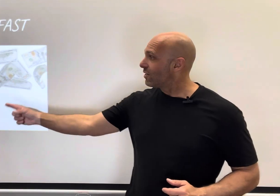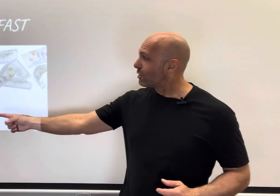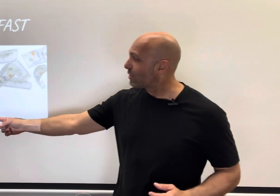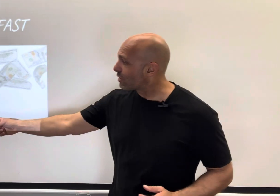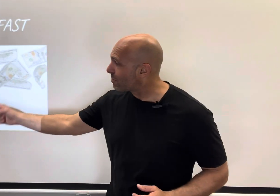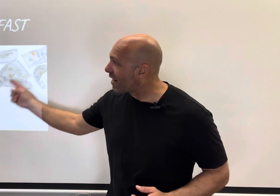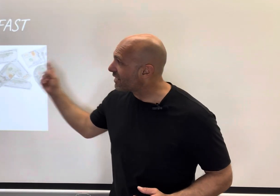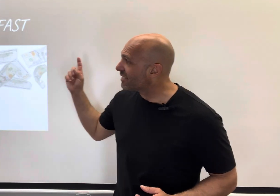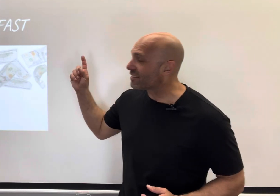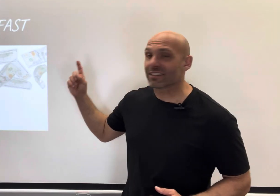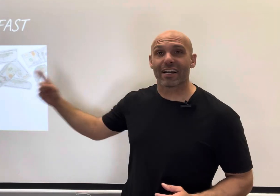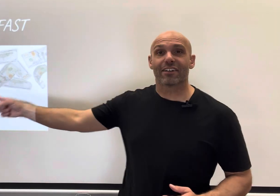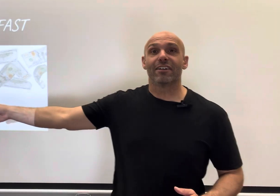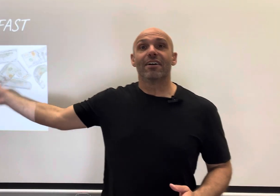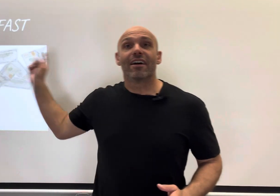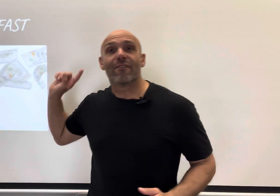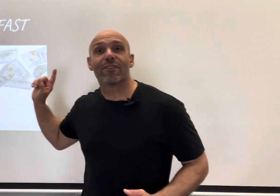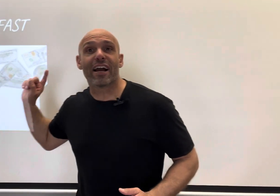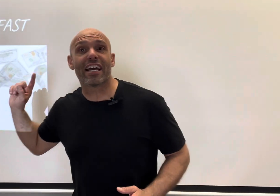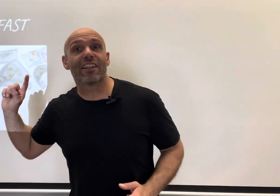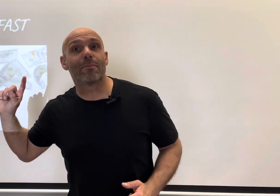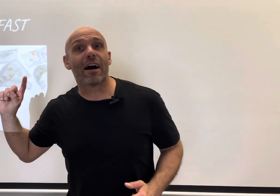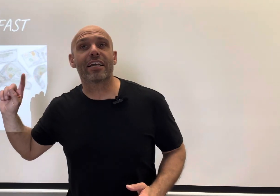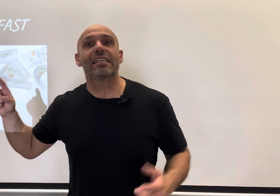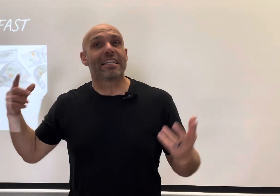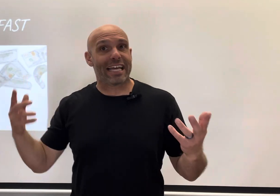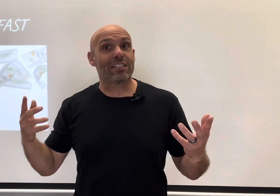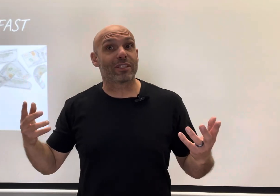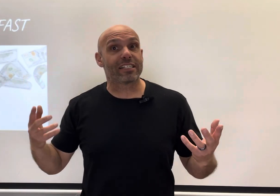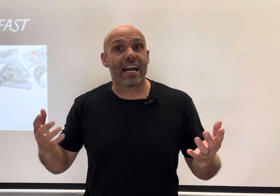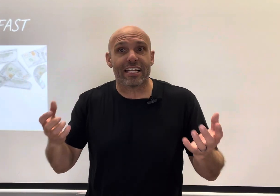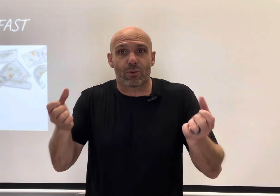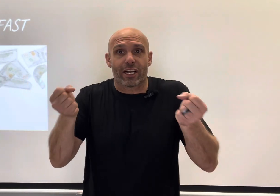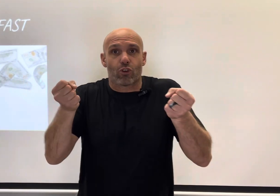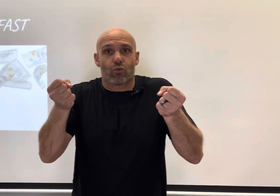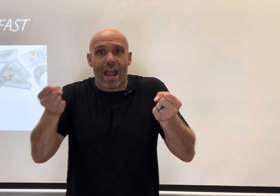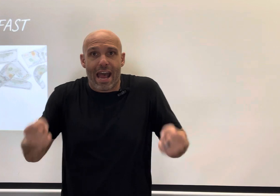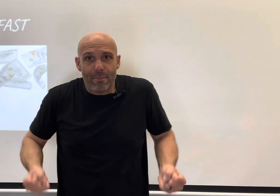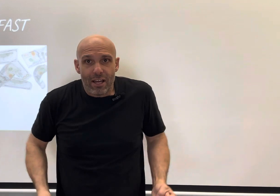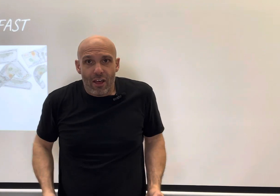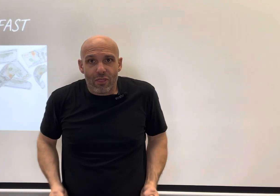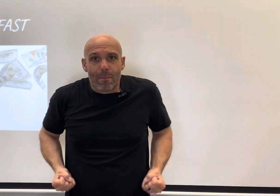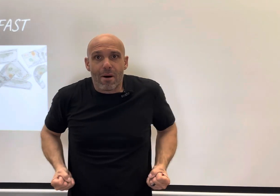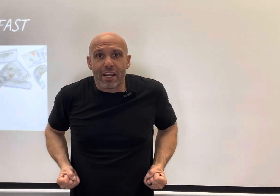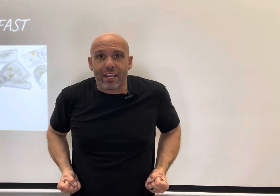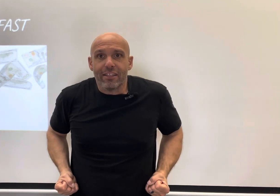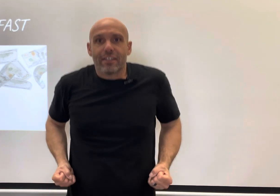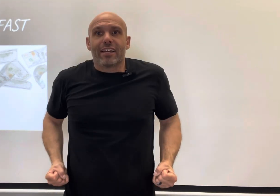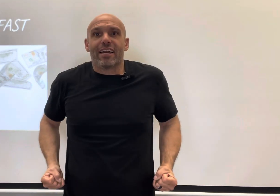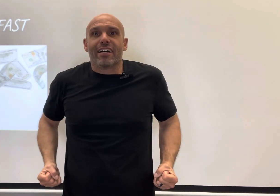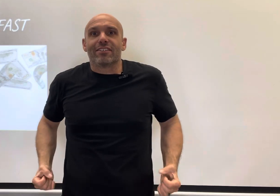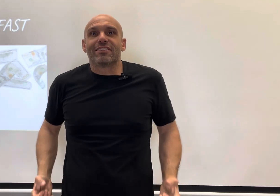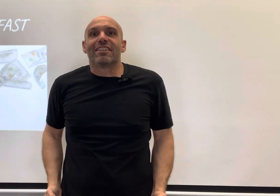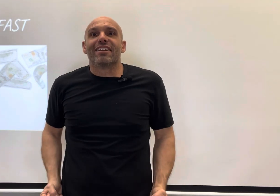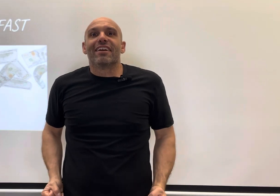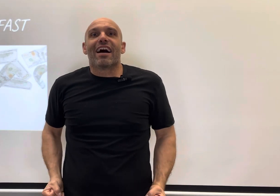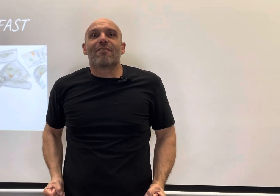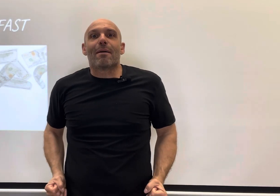this person's pockets. I don't know, guy or girl, flying out of their pockets. That's what the sign is. We're going to grab the money, and out of my